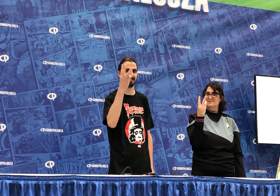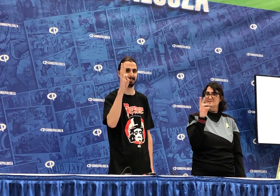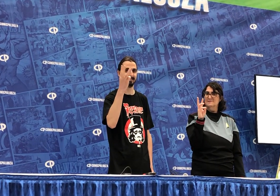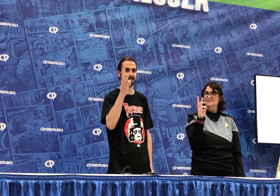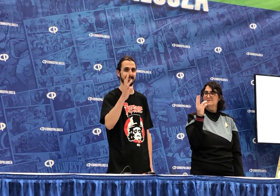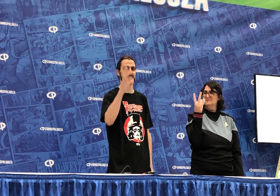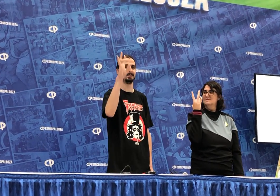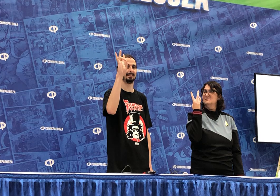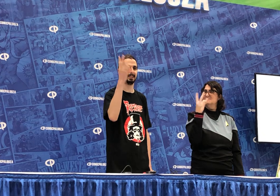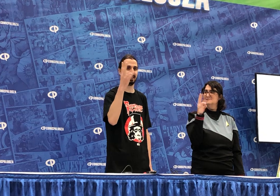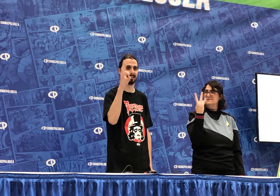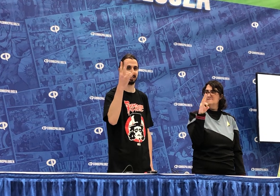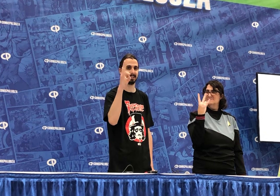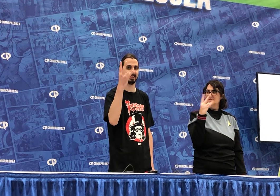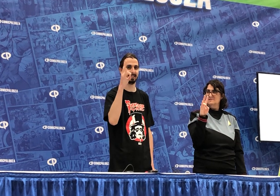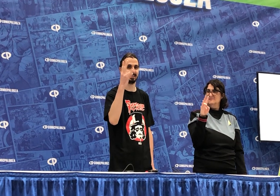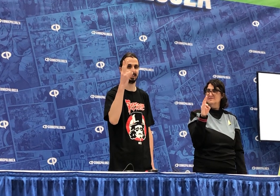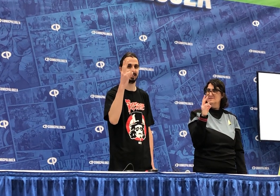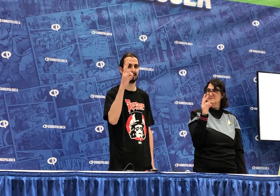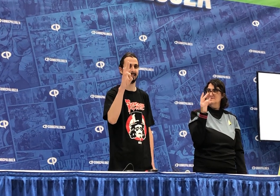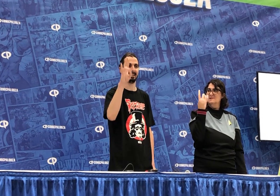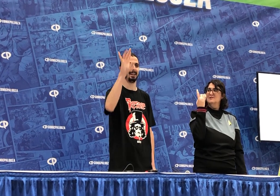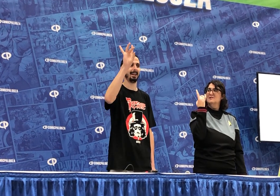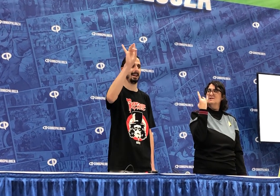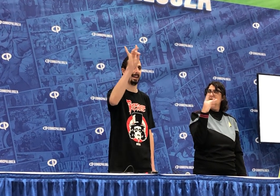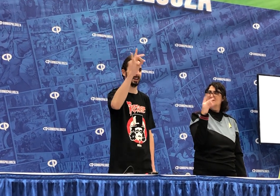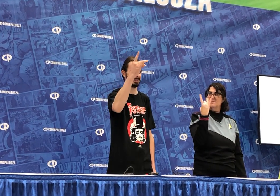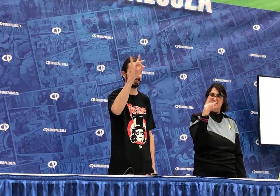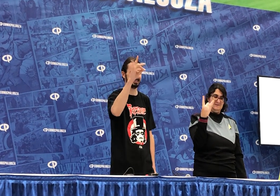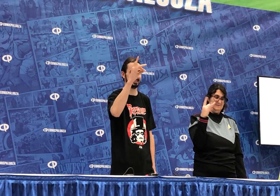16, 17, 18,